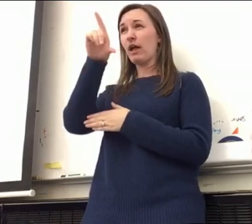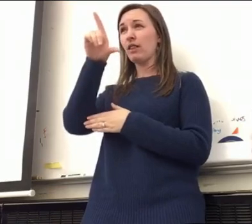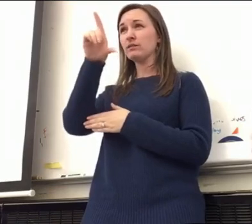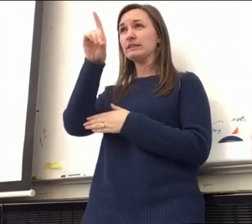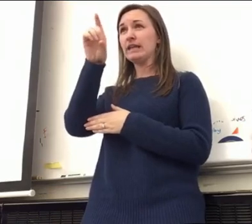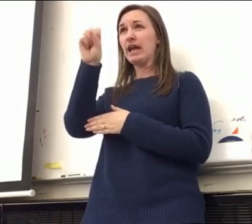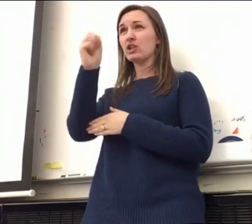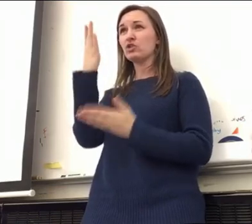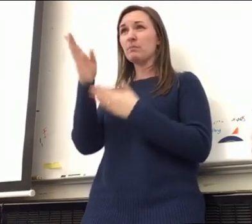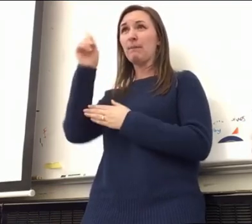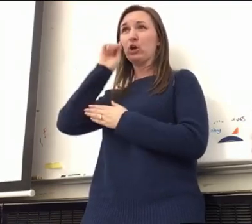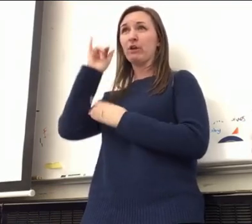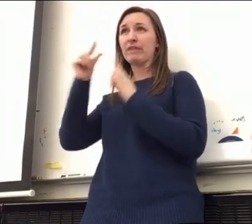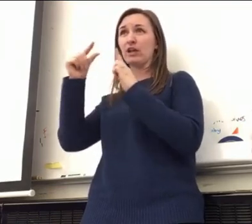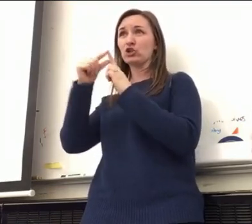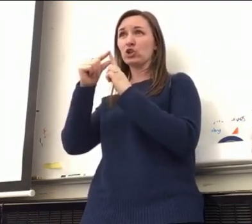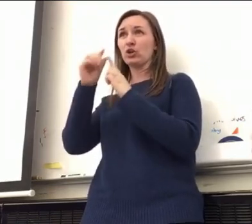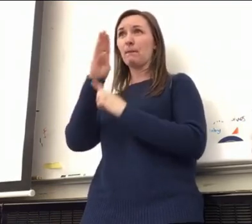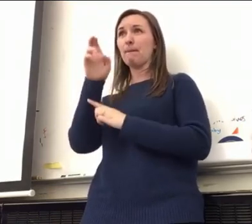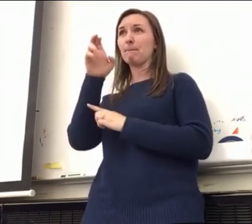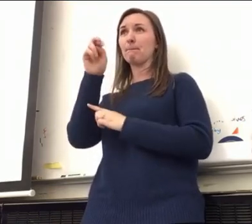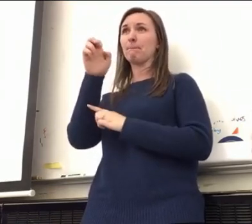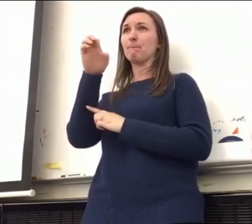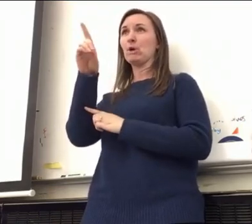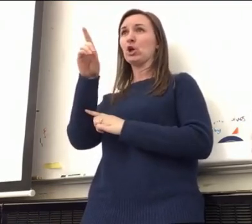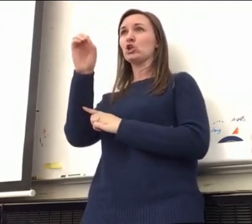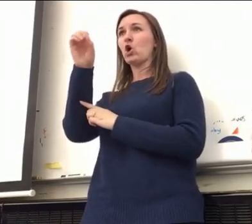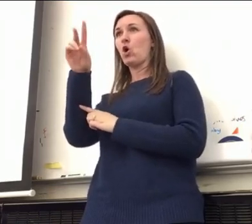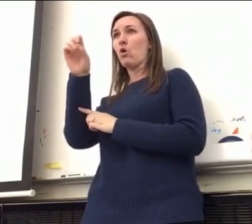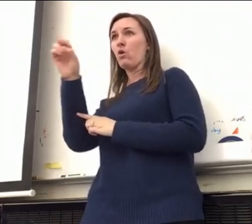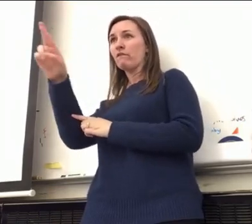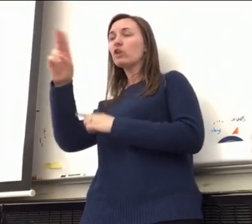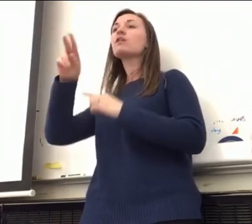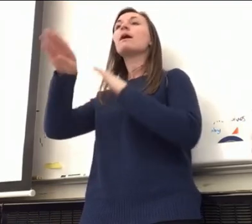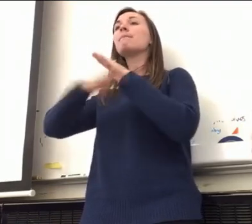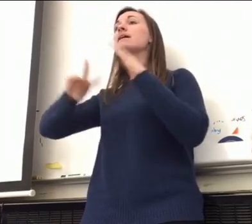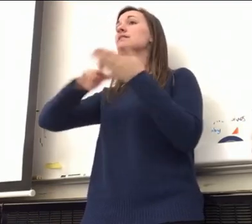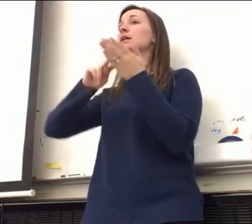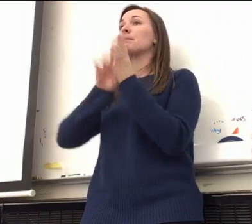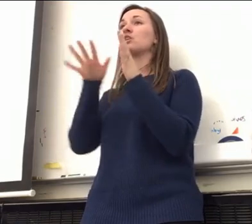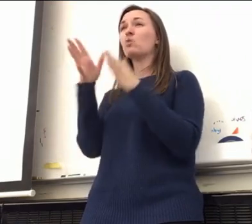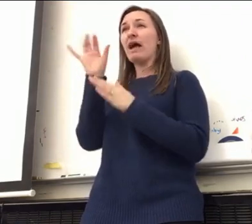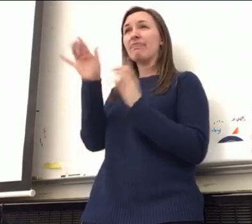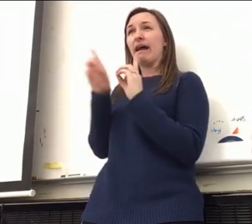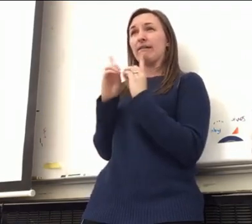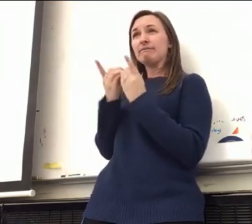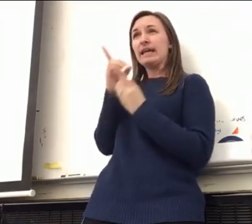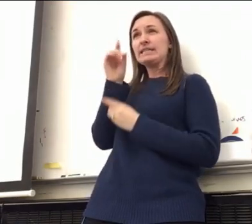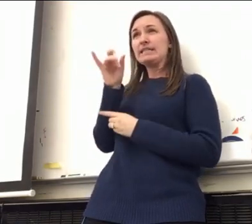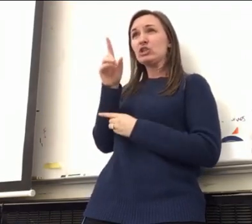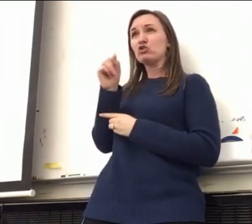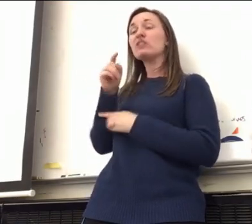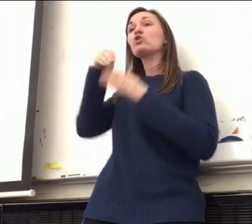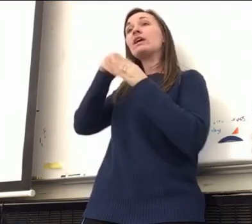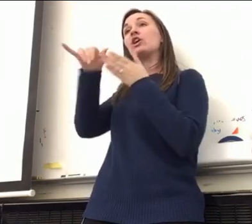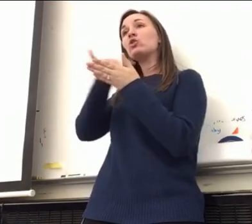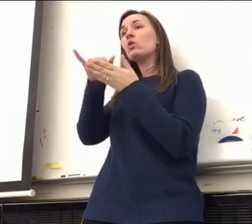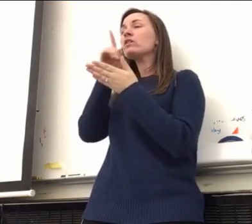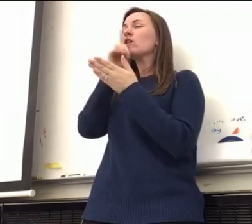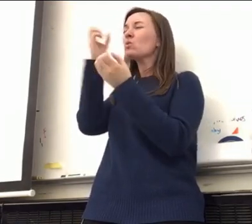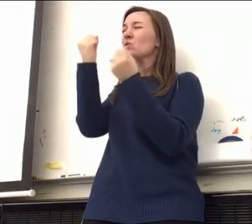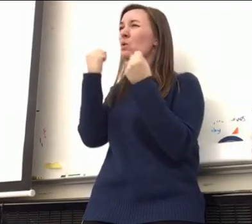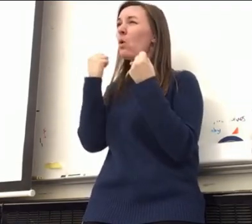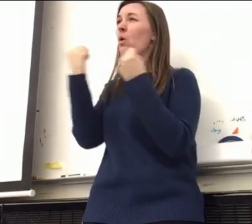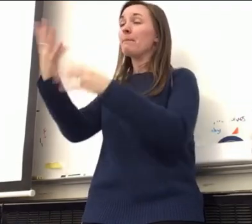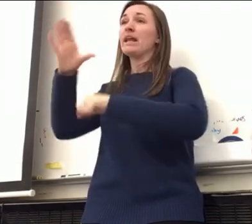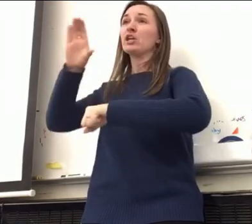term before because it's common in your religion. Basically, what happened at the burned over district is in New York, there were so many churches. A